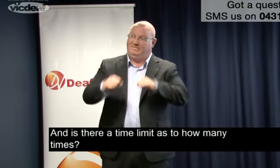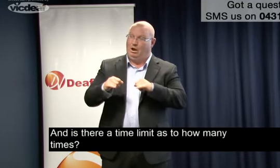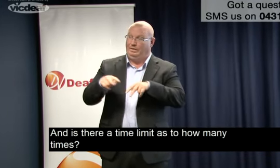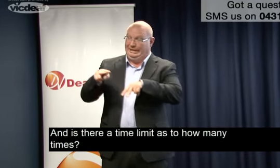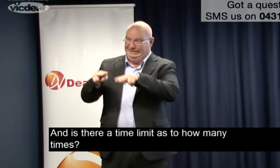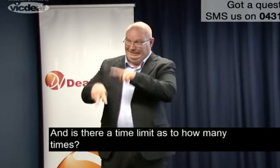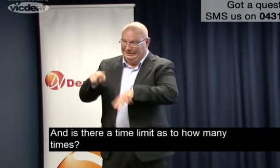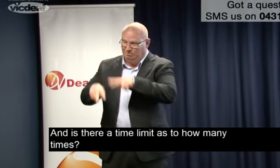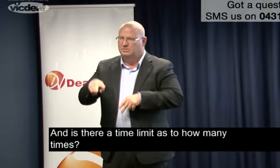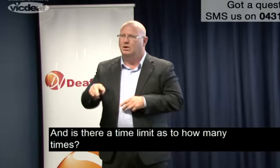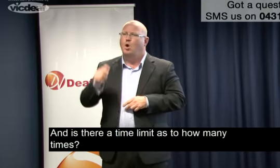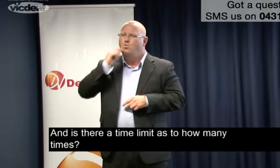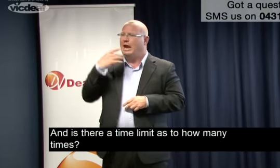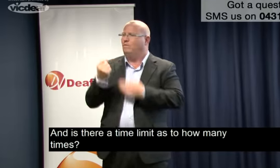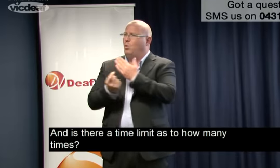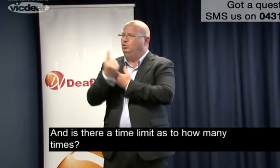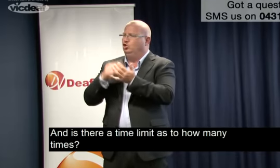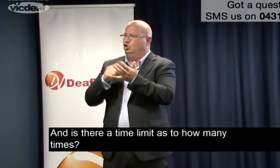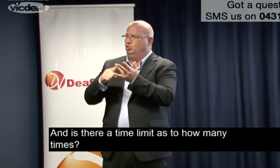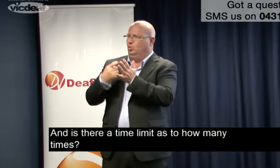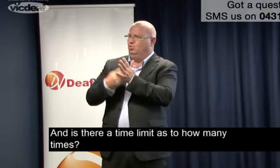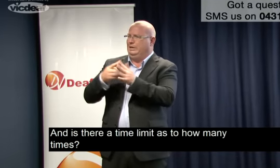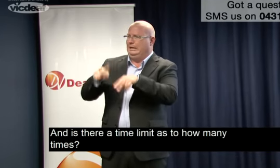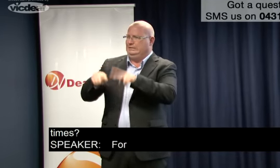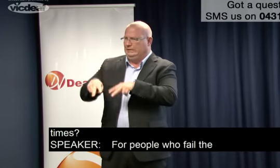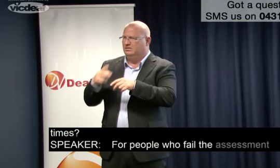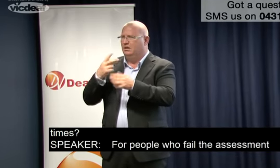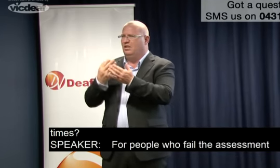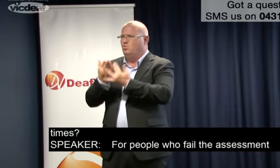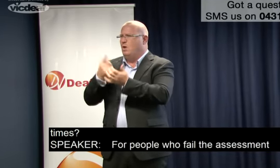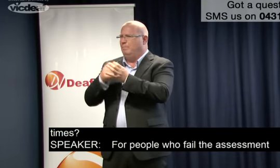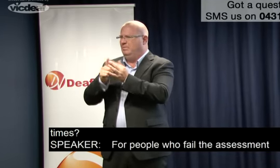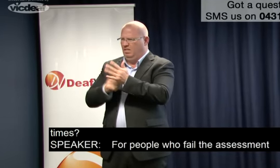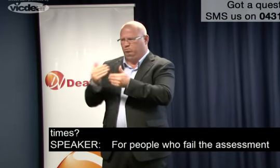For people who fail the assessment component, there will be an opportunity to be reassessed,